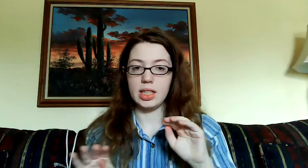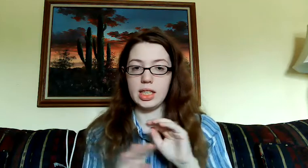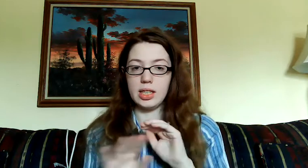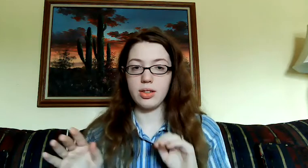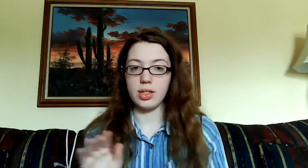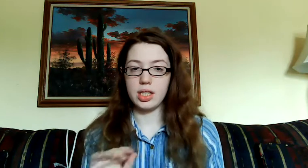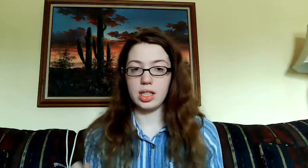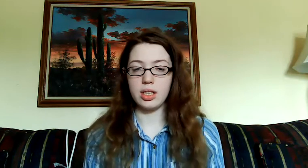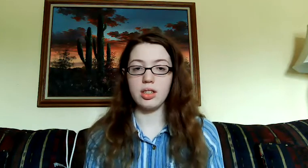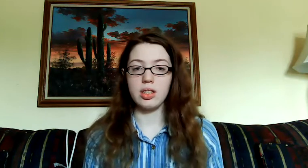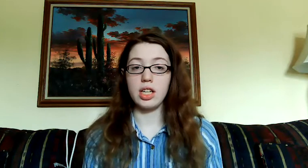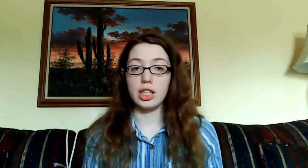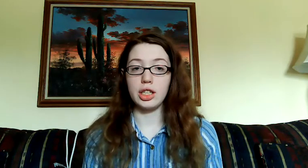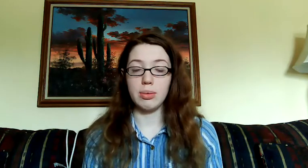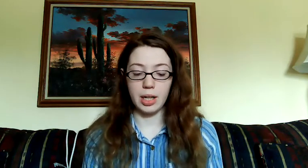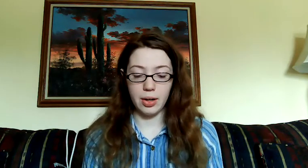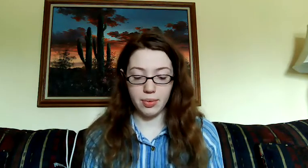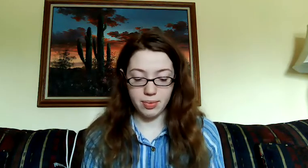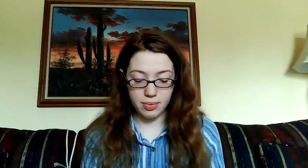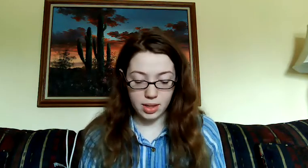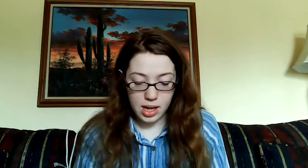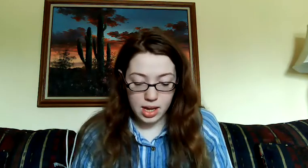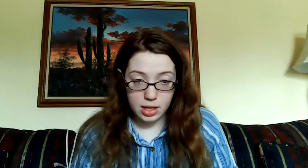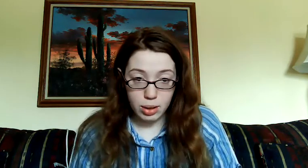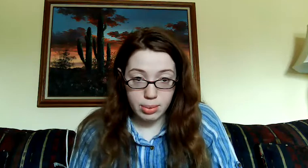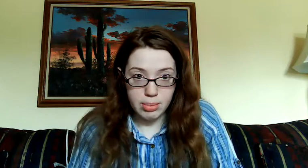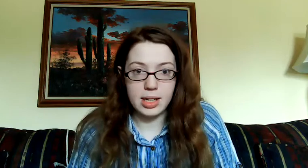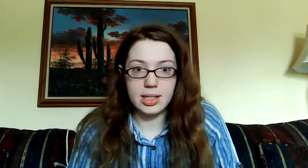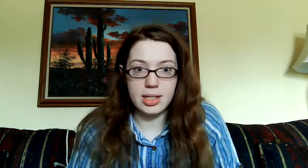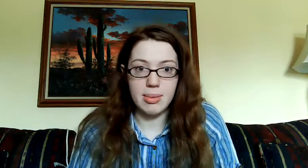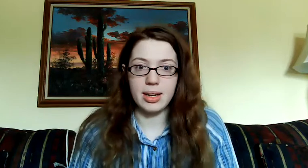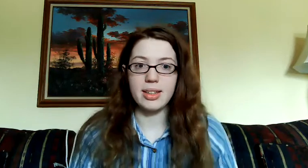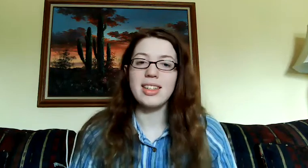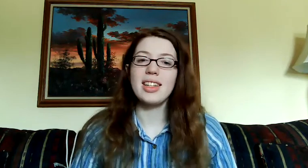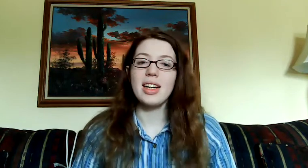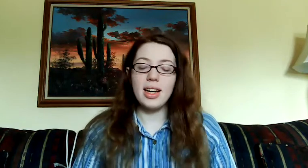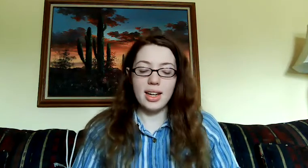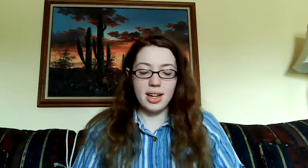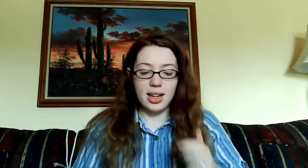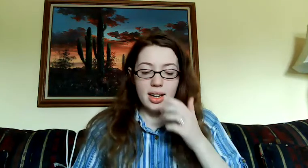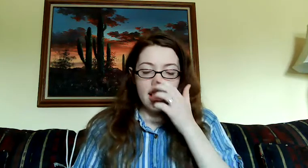Of course, the little section below, description box, maybe. Sorry.